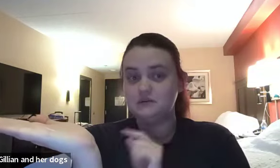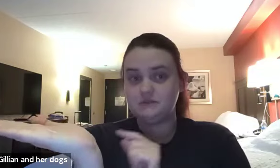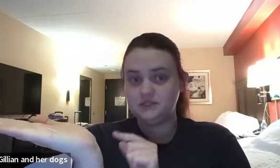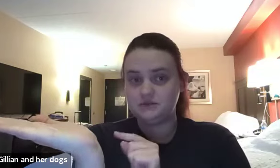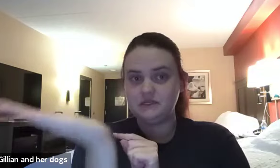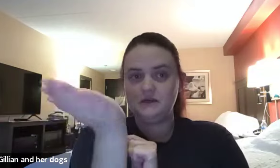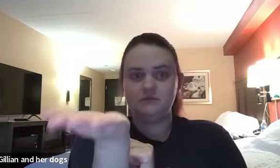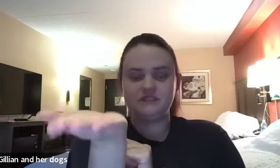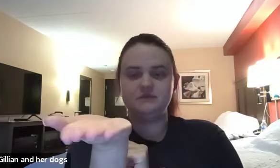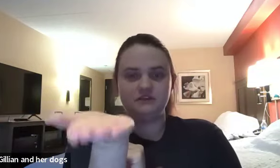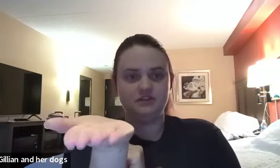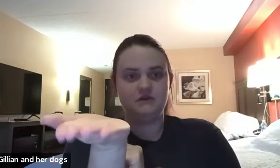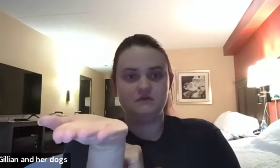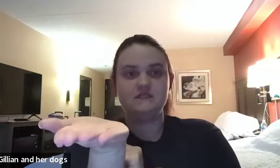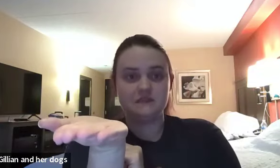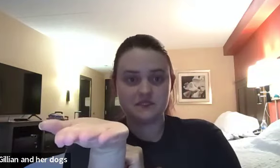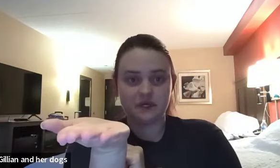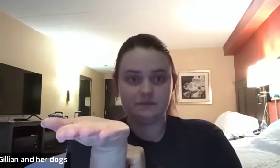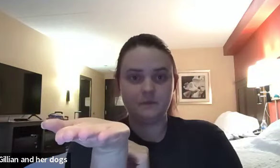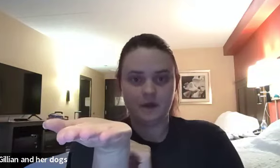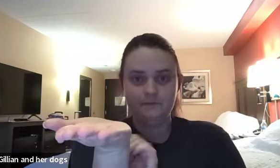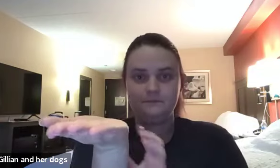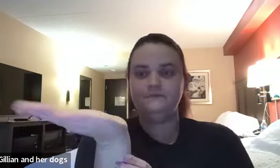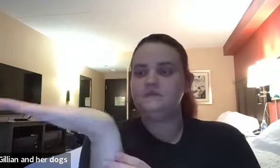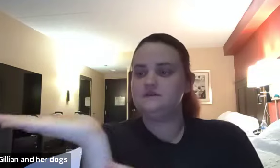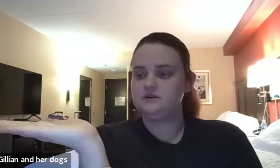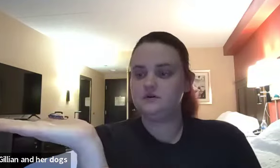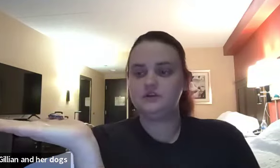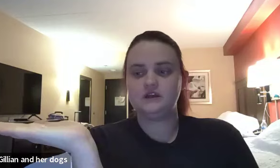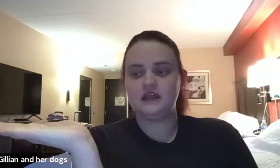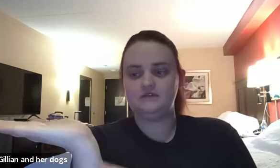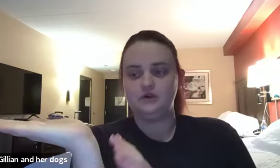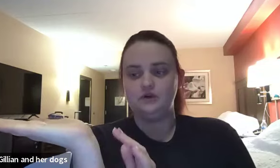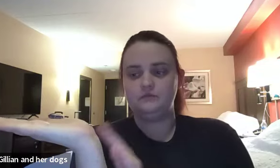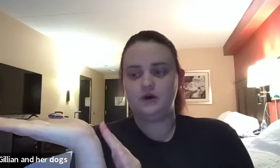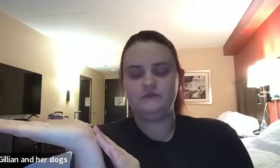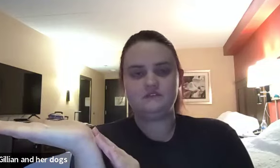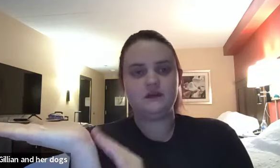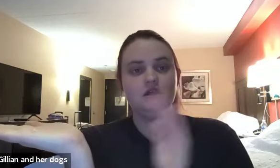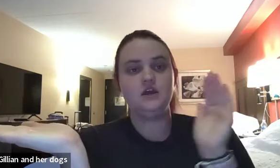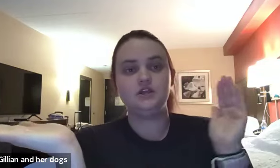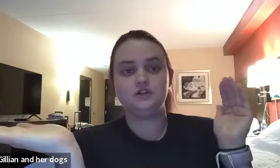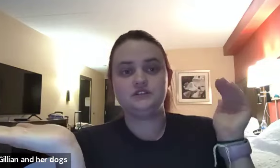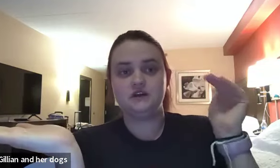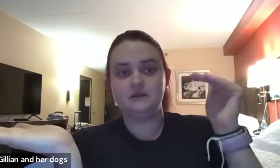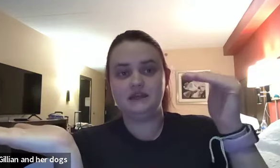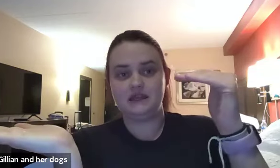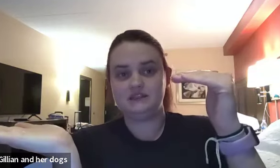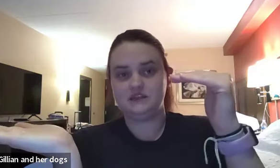what I'm doing, but typically you do have it facing this way. Okay. So you're going to have your palm this way. Your dominant hand is going to be